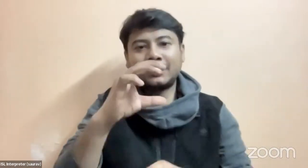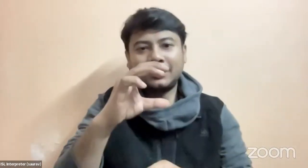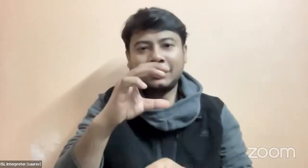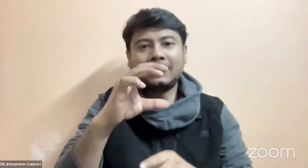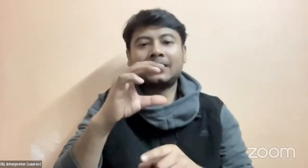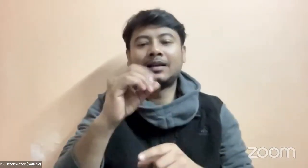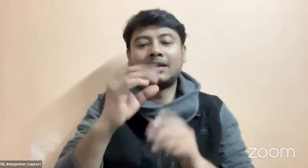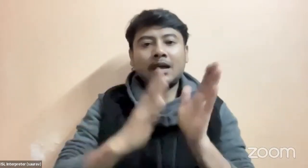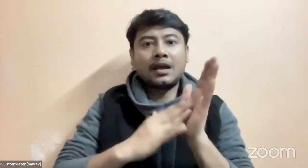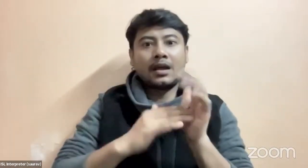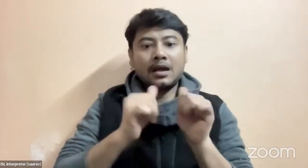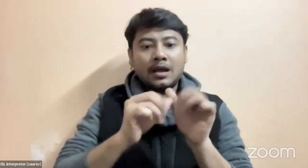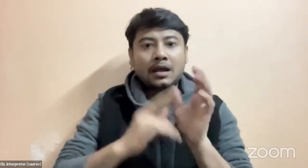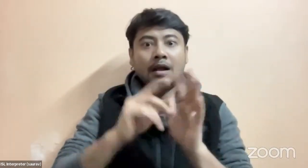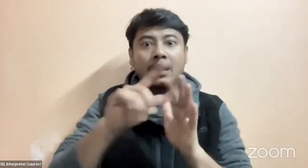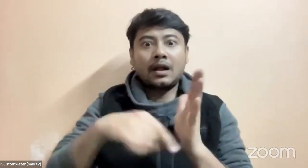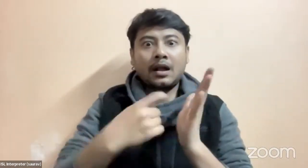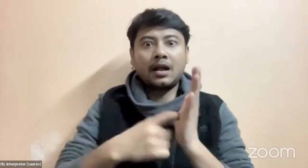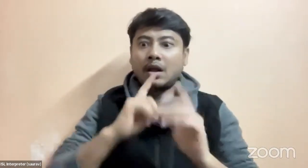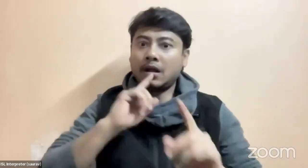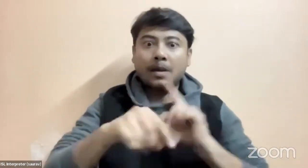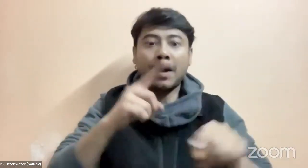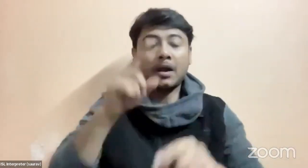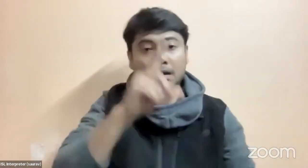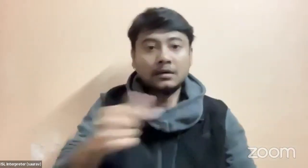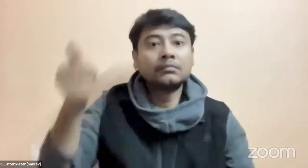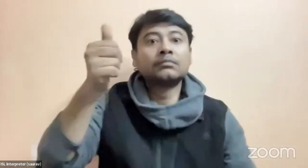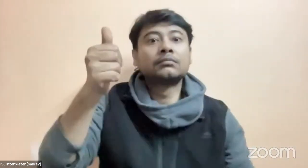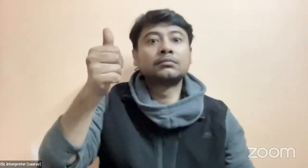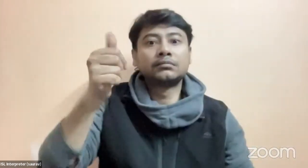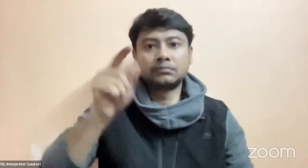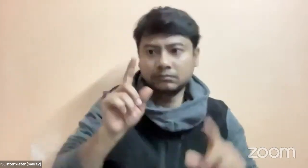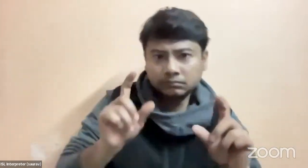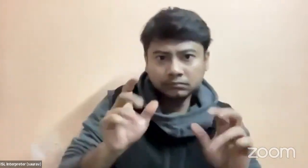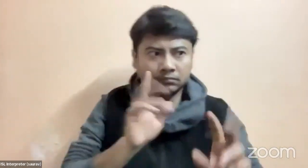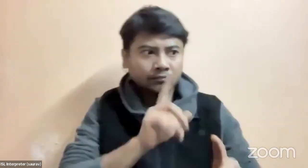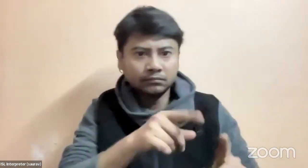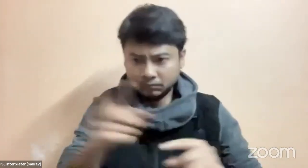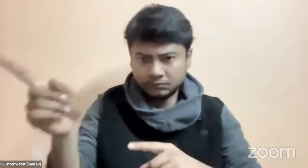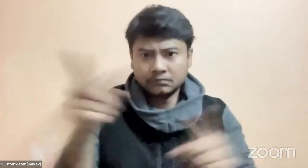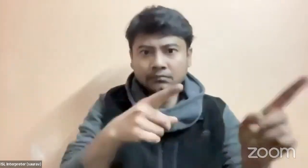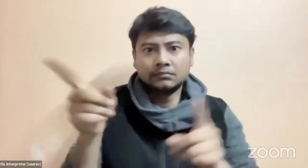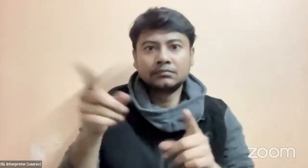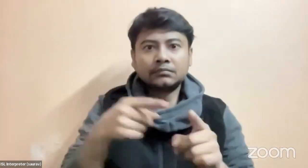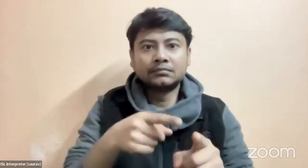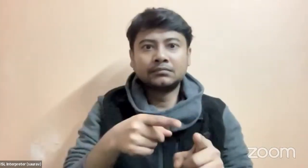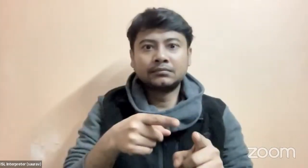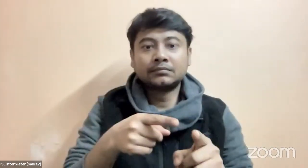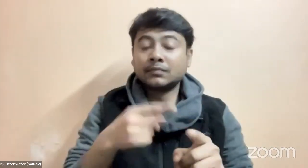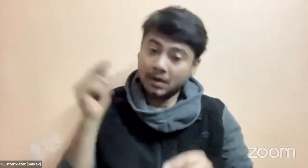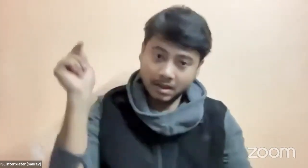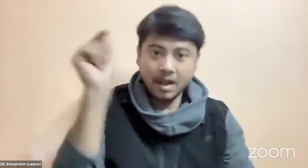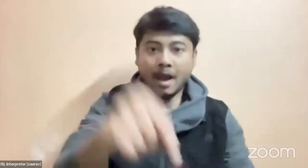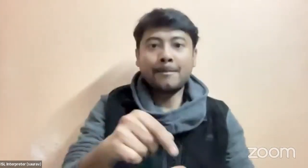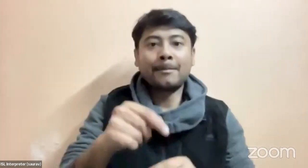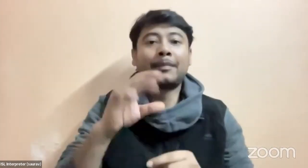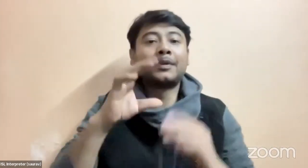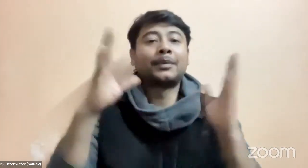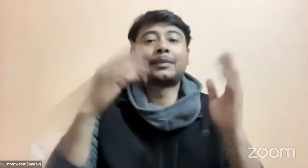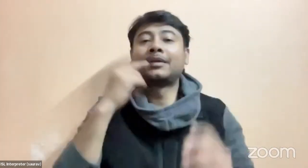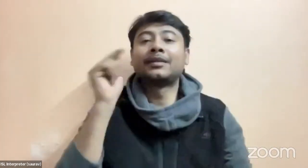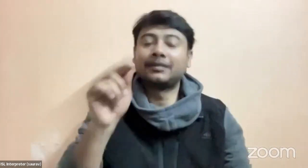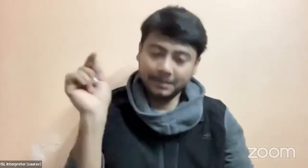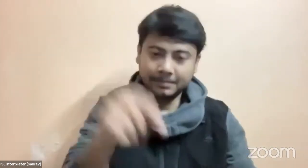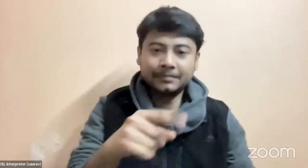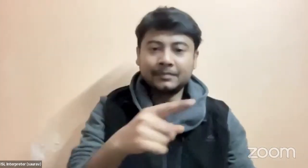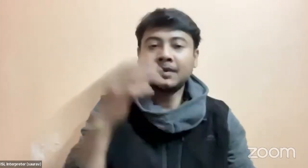So that Senapati Bhakta will come. So Narada Muni asked, "Who is that?" Lord Chaitanya says, "Don't